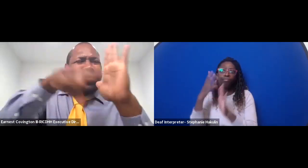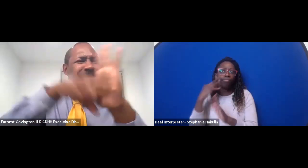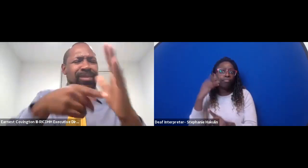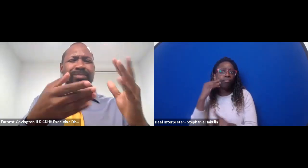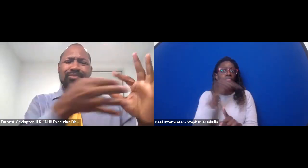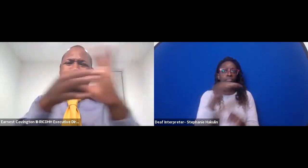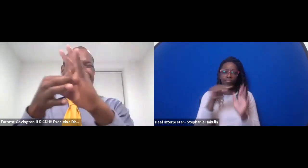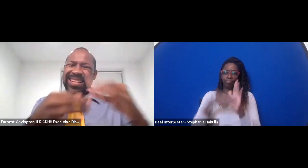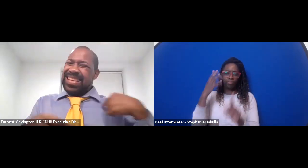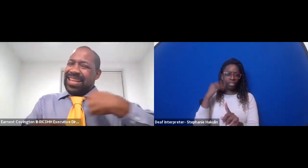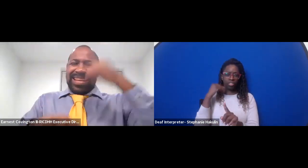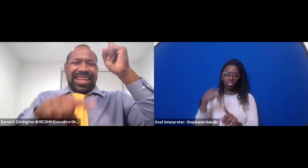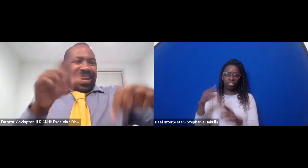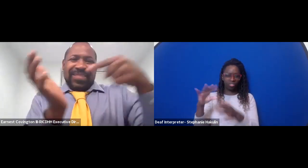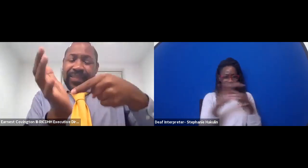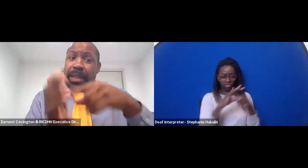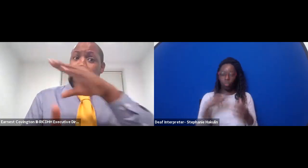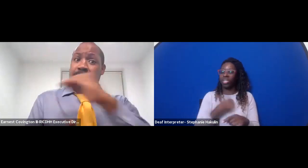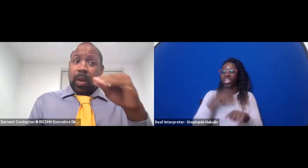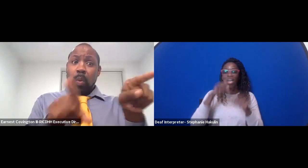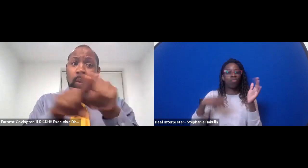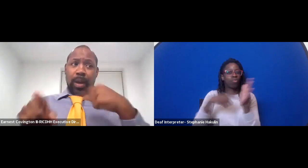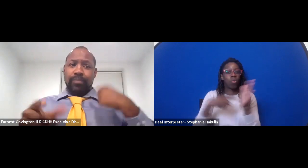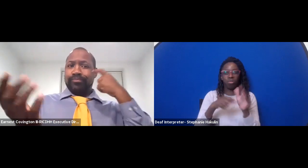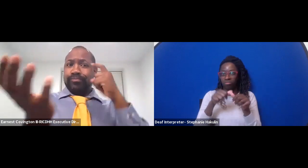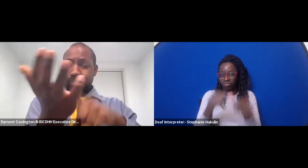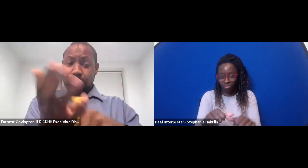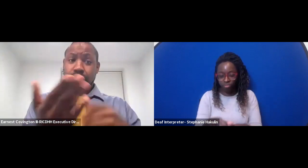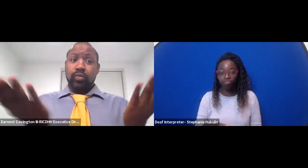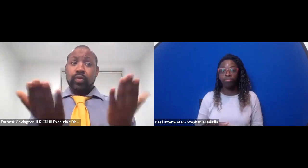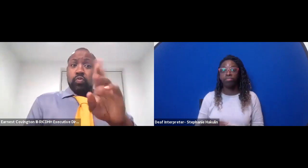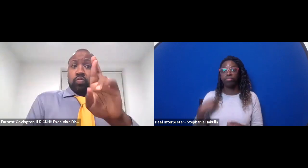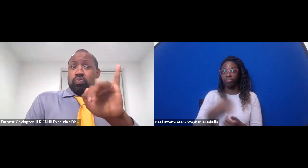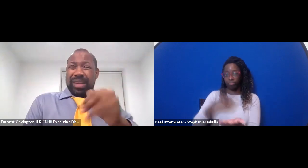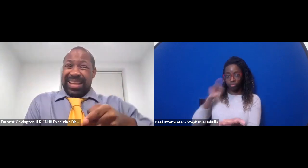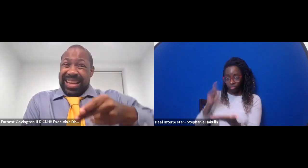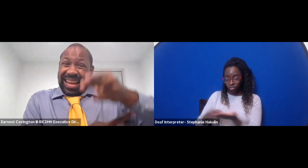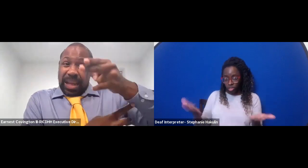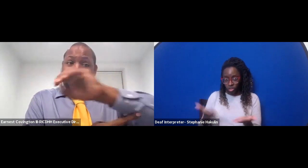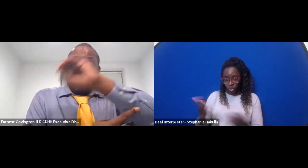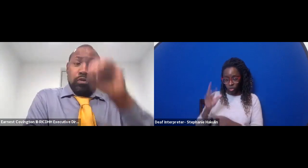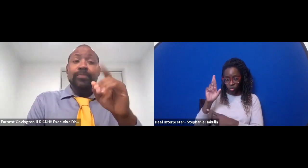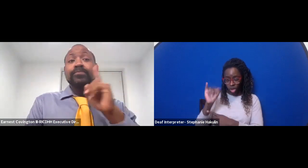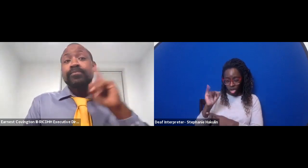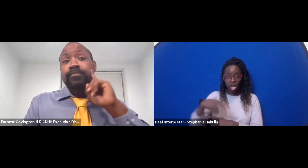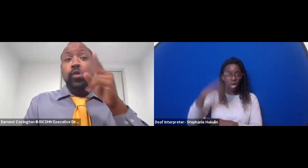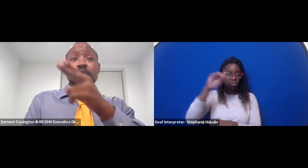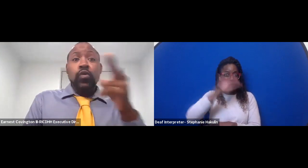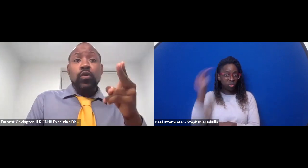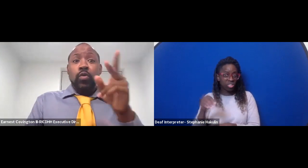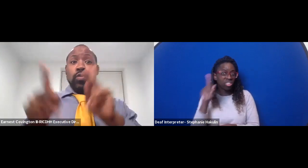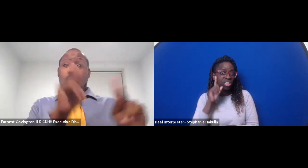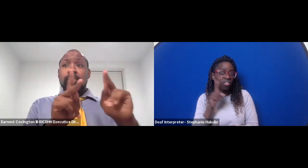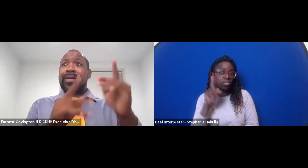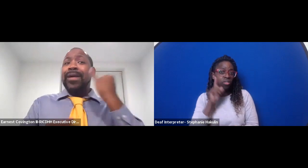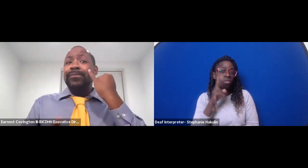the healthcare world who've had such negative experiences. And we realized that Rhode Island